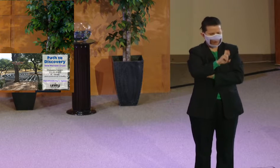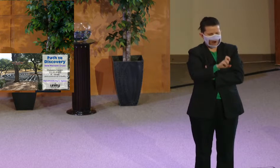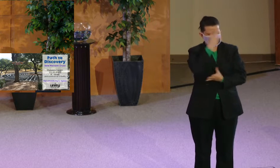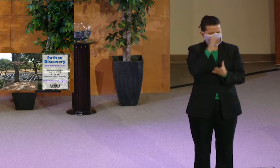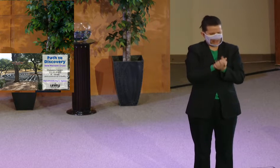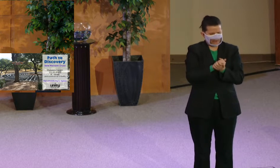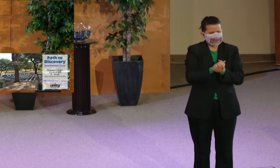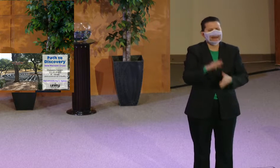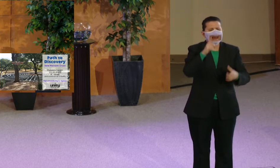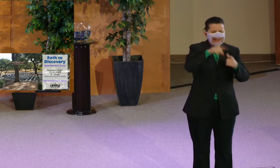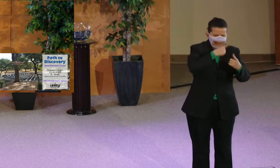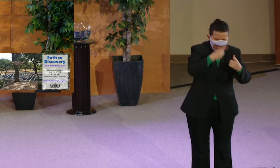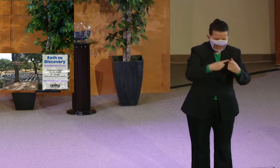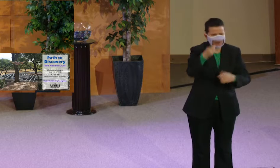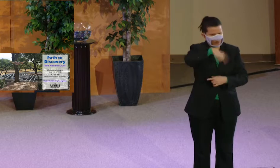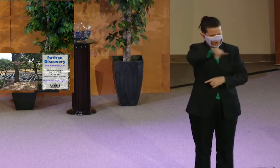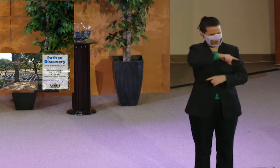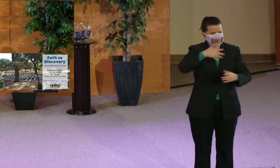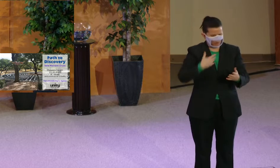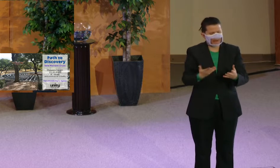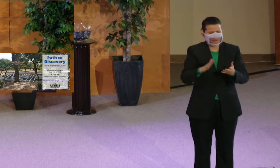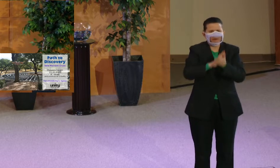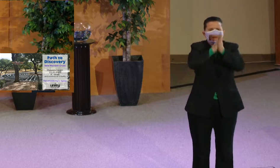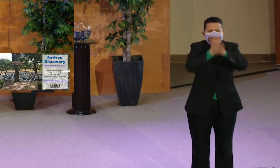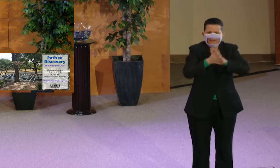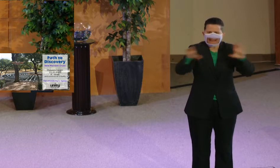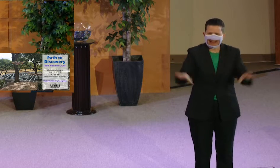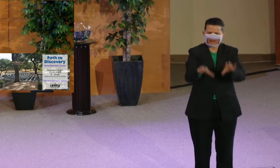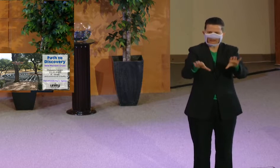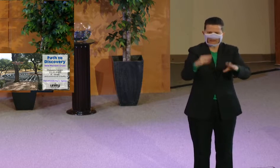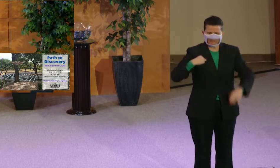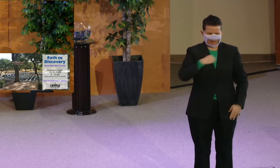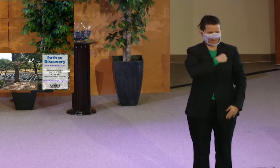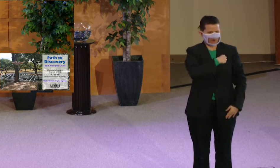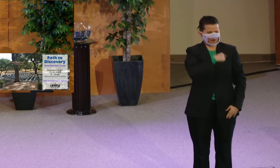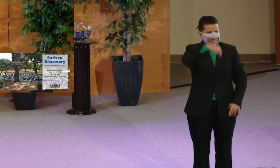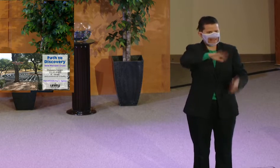And that becomes really important when there's things to be voted on. You have to